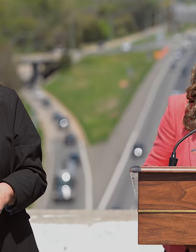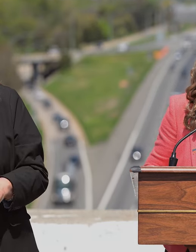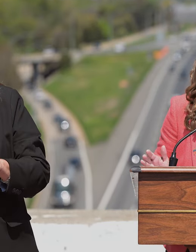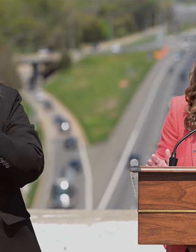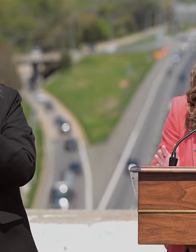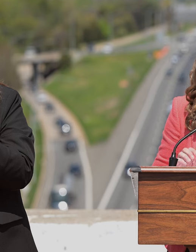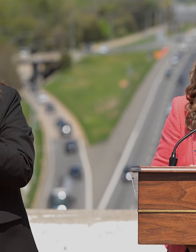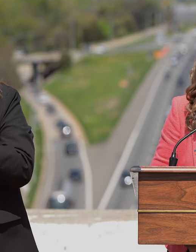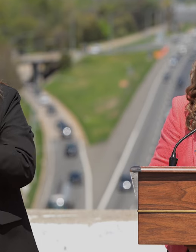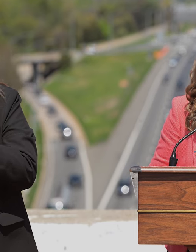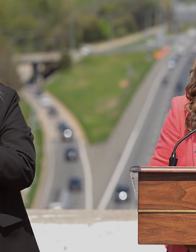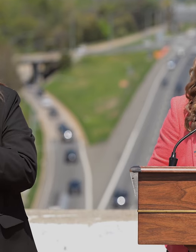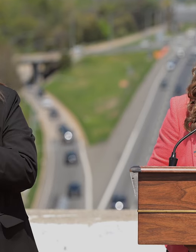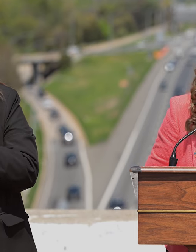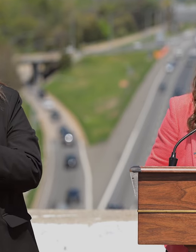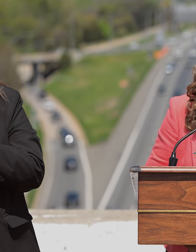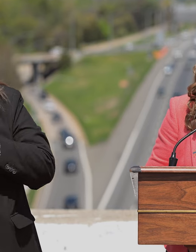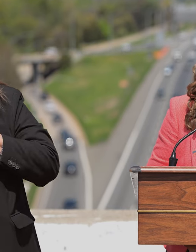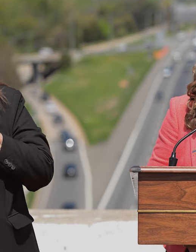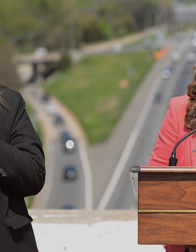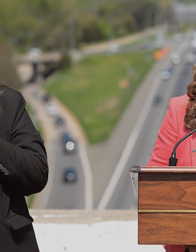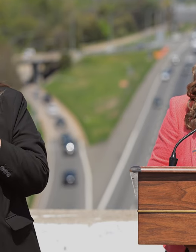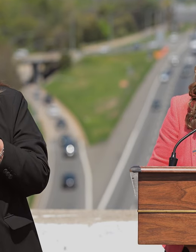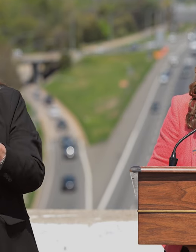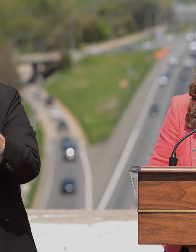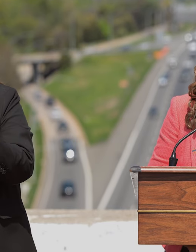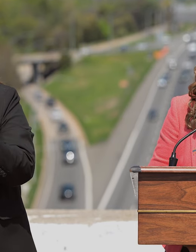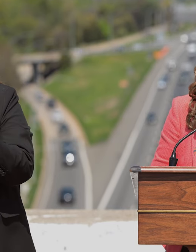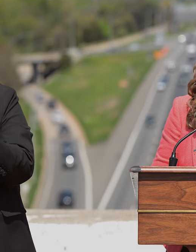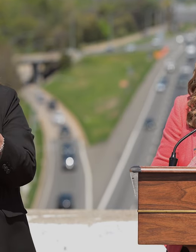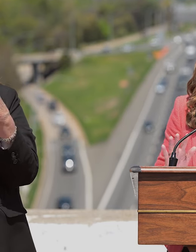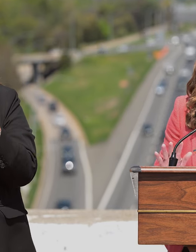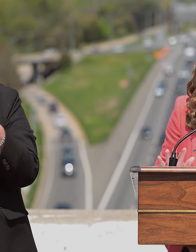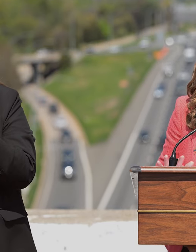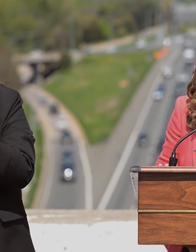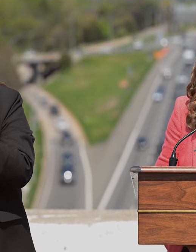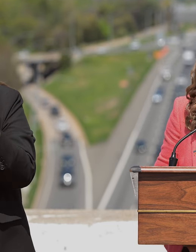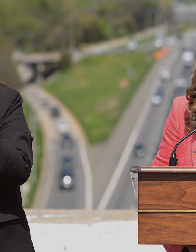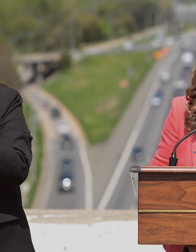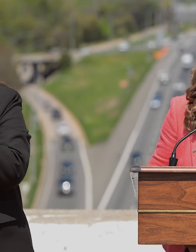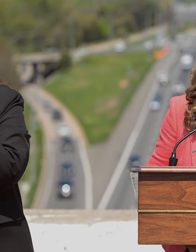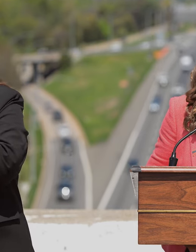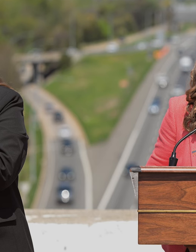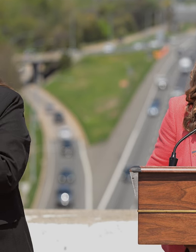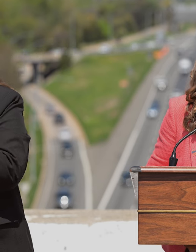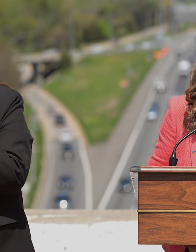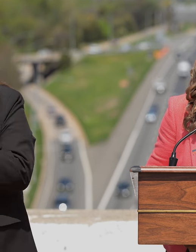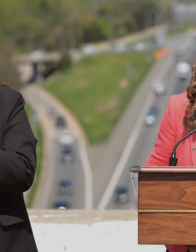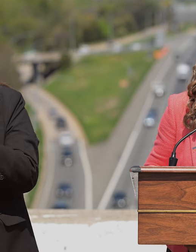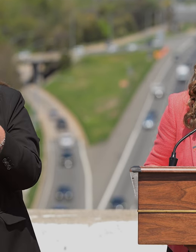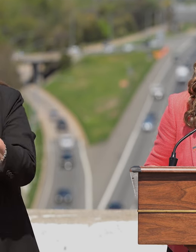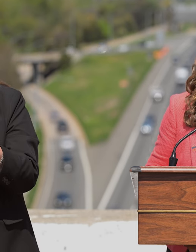forever. Our goal is zero crashes, zero injuries, and zero deaths on Maryland roadways. That's the only acceptable outcome for all of